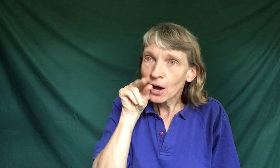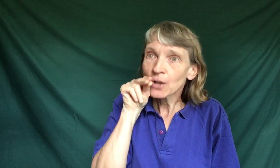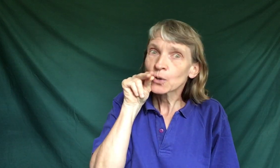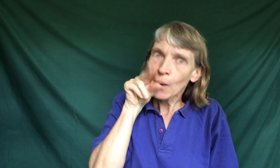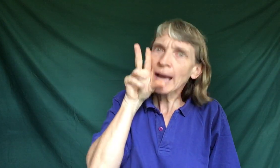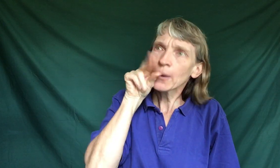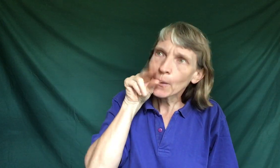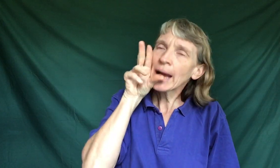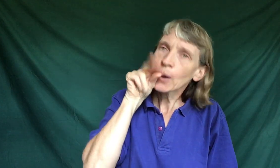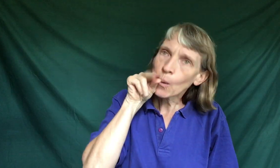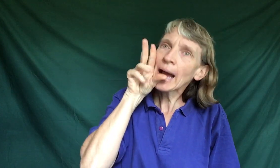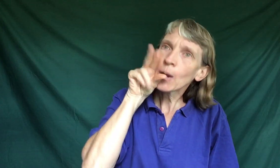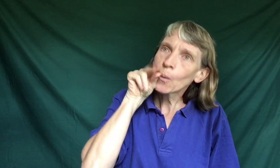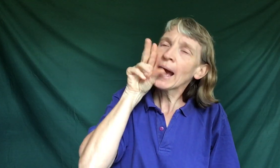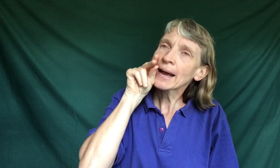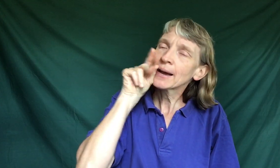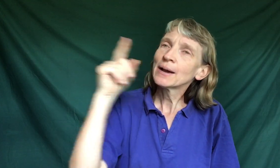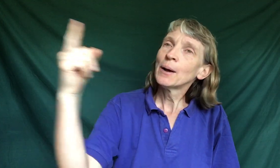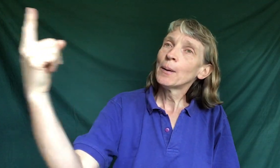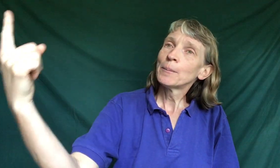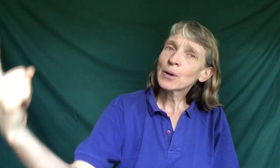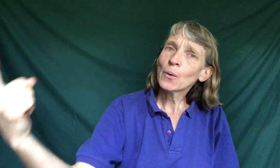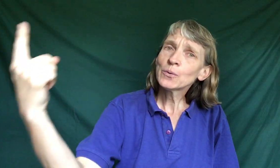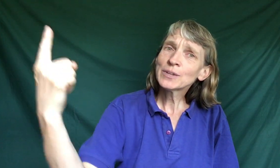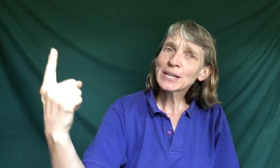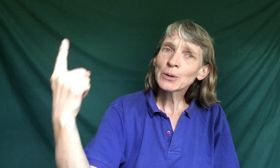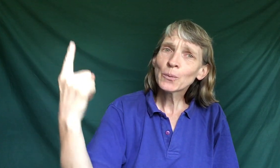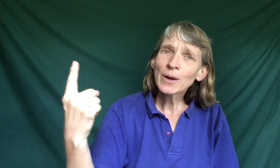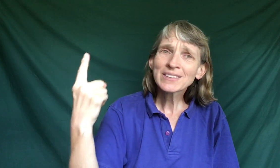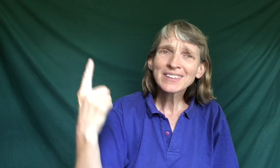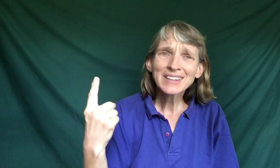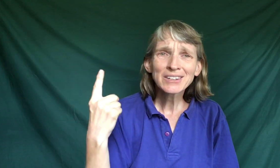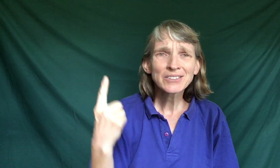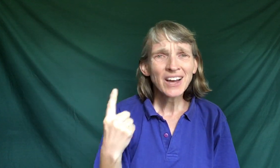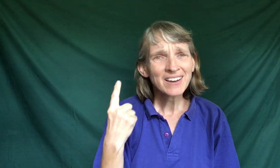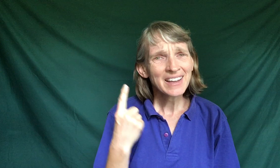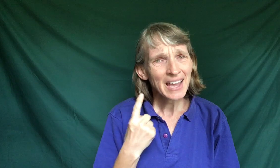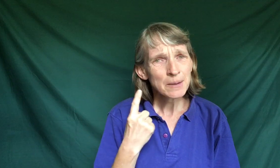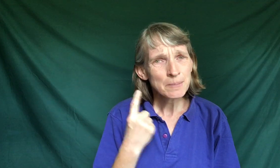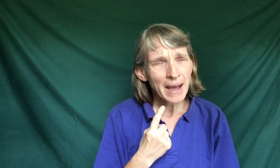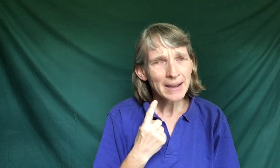called quack, quack, quack, quack, but only one little duck came back.